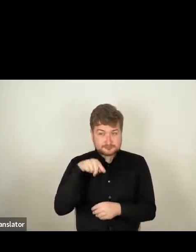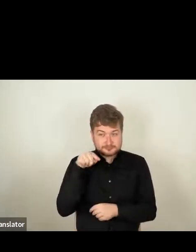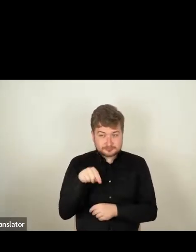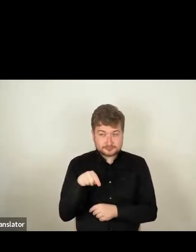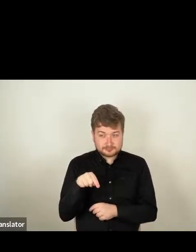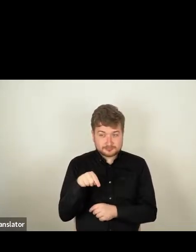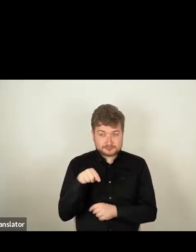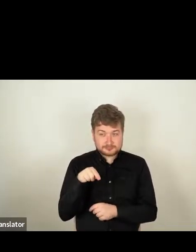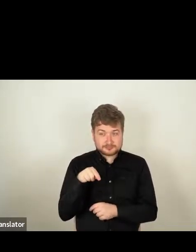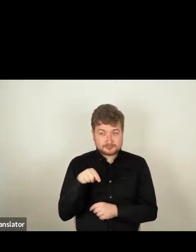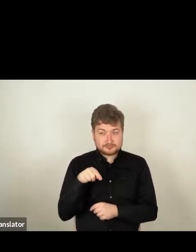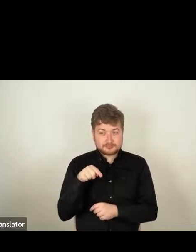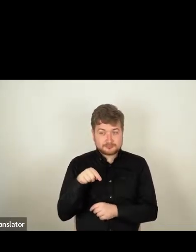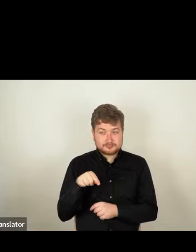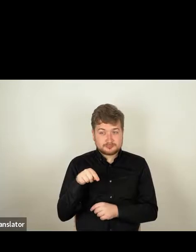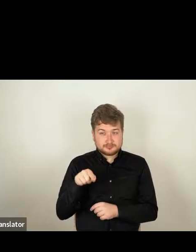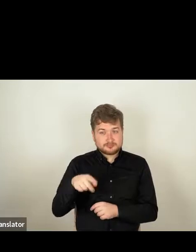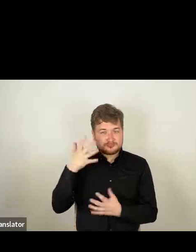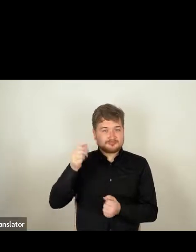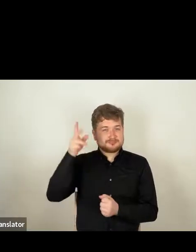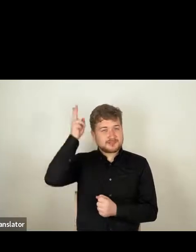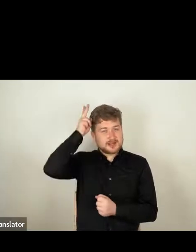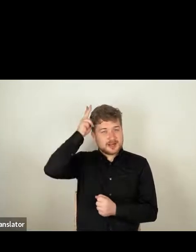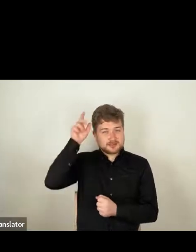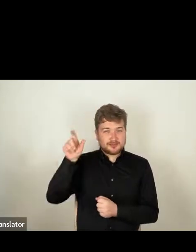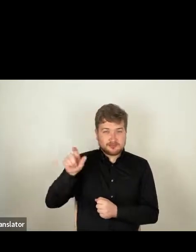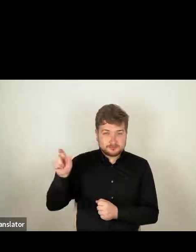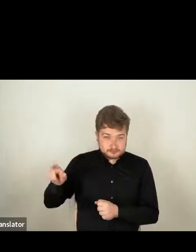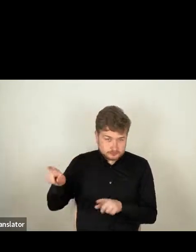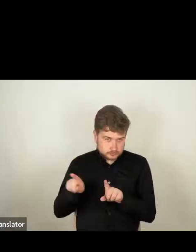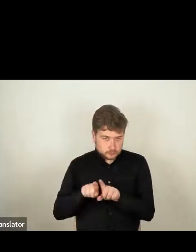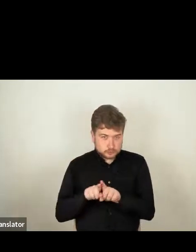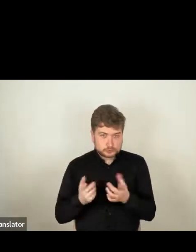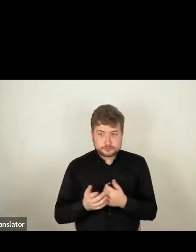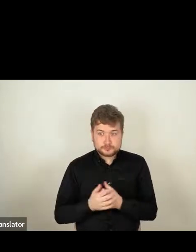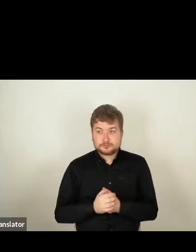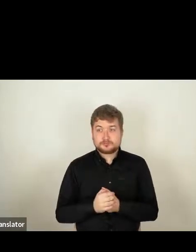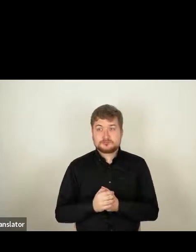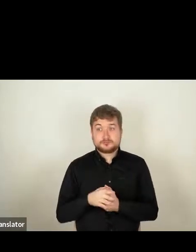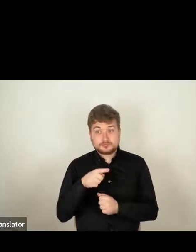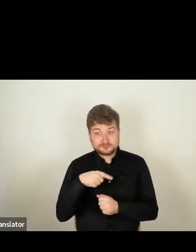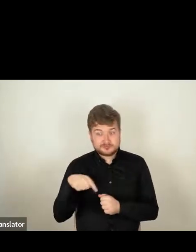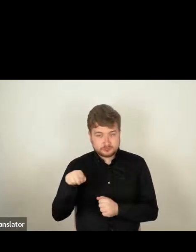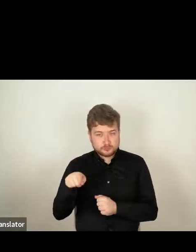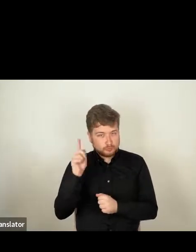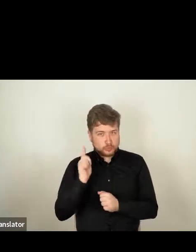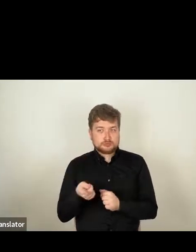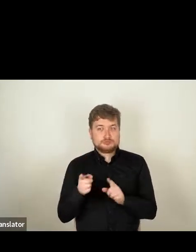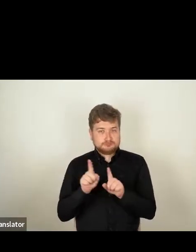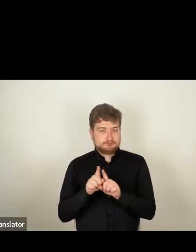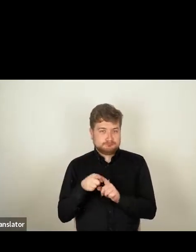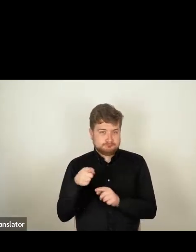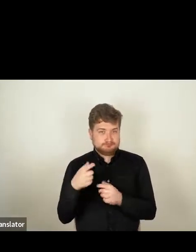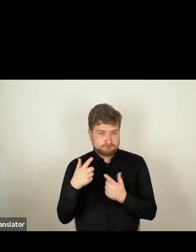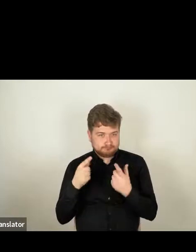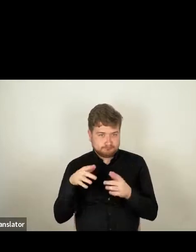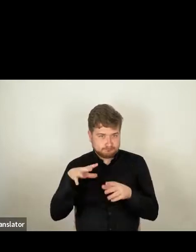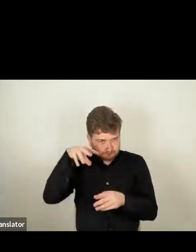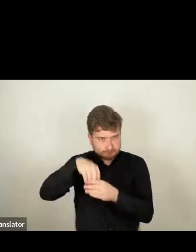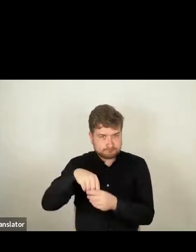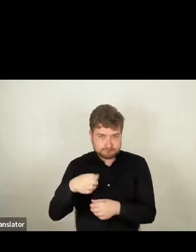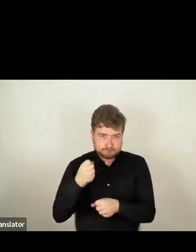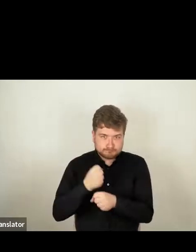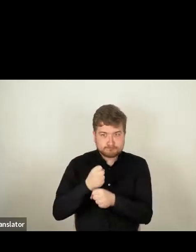see LGBTQ persons. These are the kinds of things that we need to do as we look across the board at that kind of intersectionality.